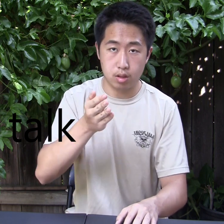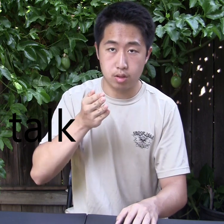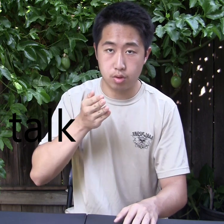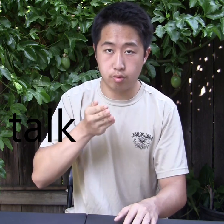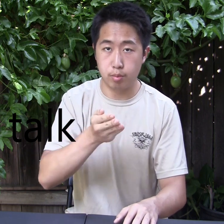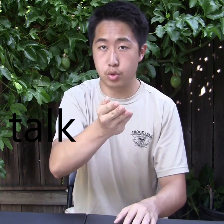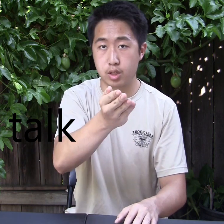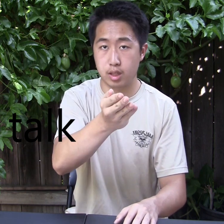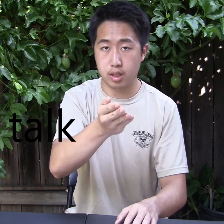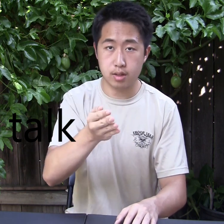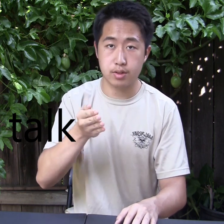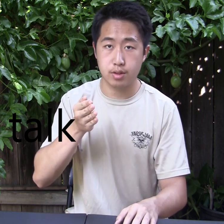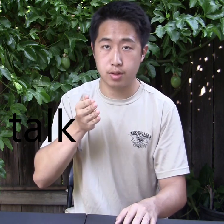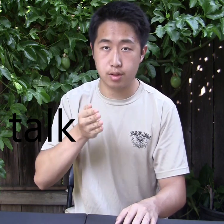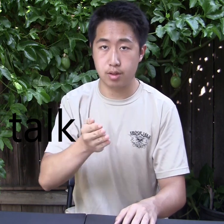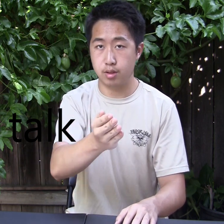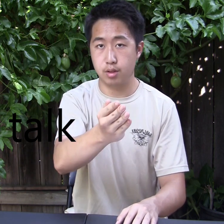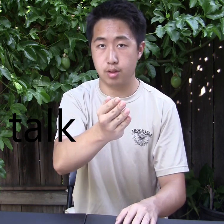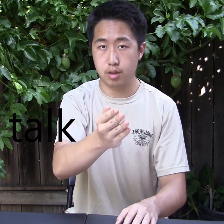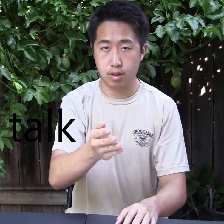Sort of a motion like this.